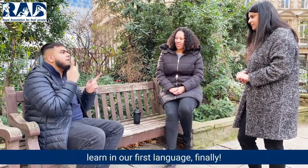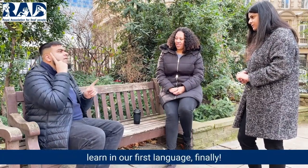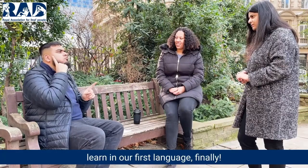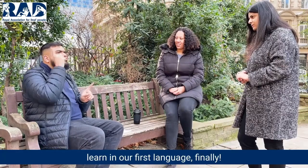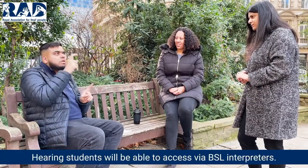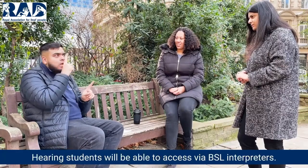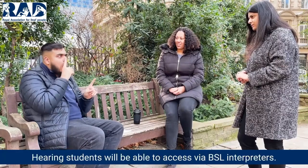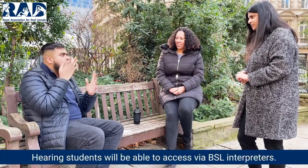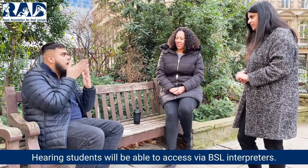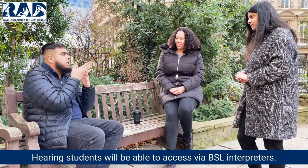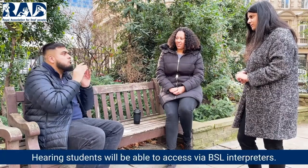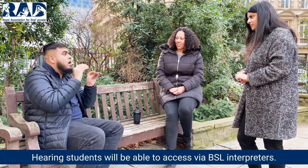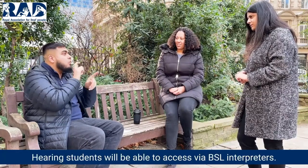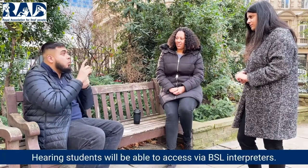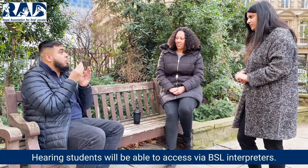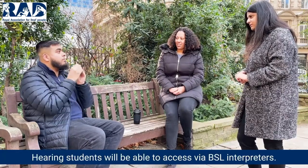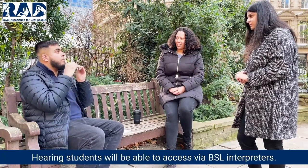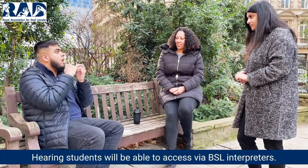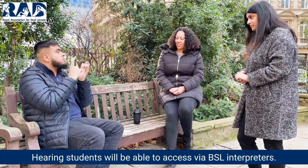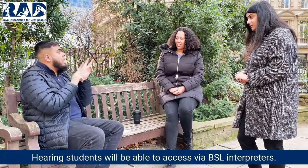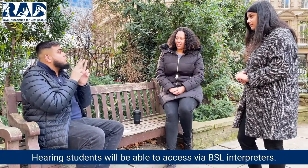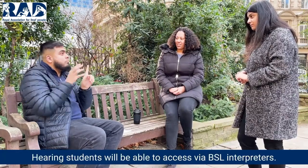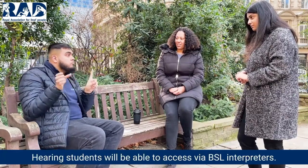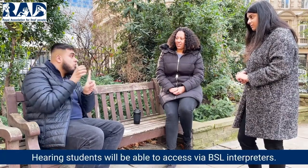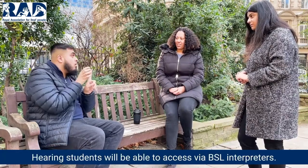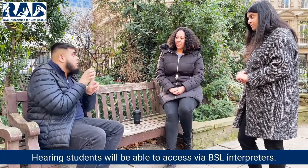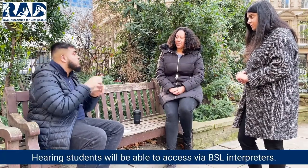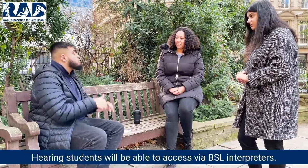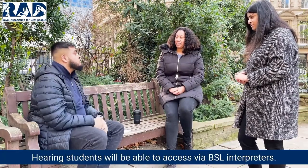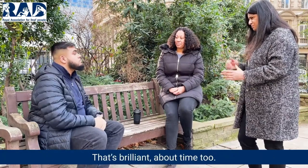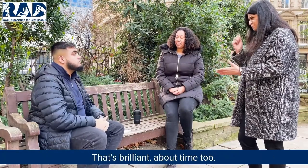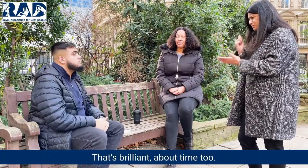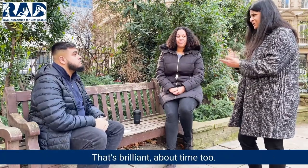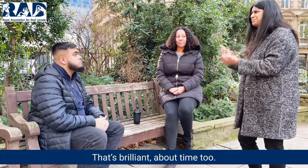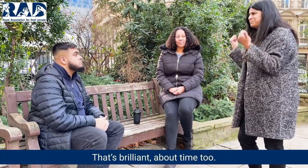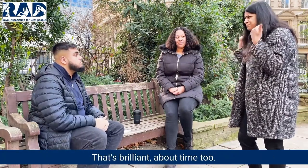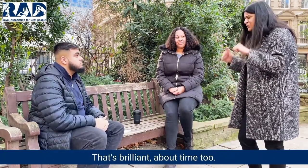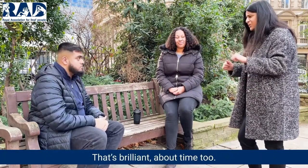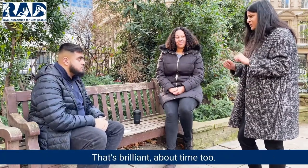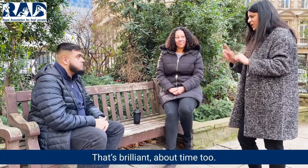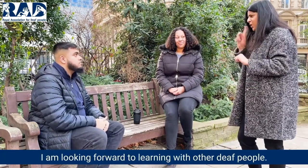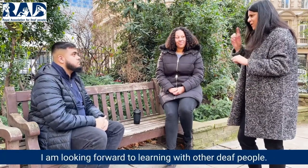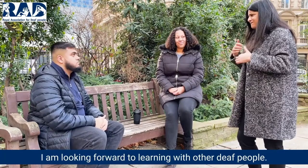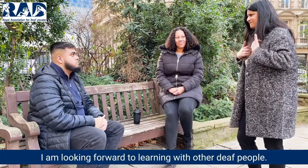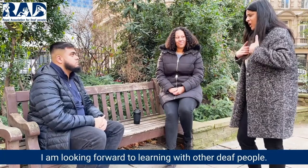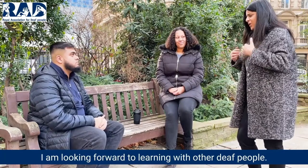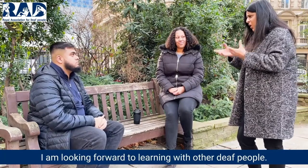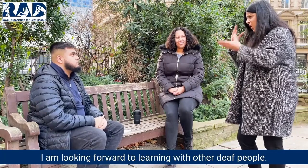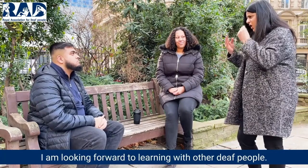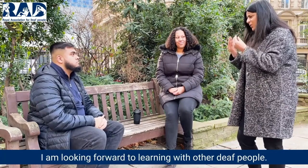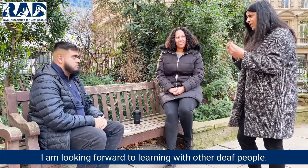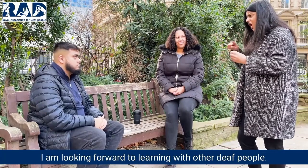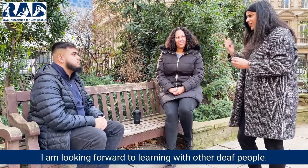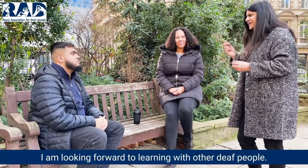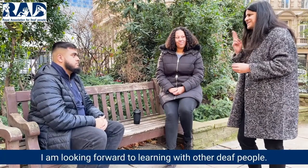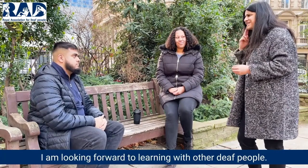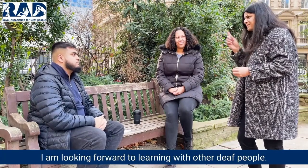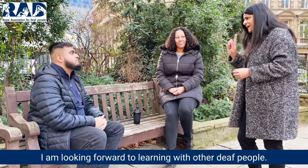learn in our first language. Finally, hearing students will be able to access via BSL interpreters. That's brilliant! About time too. I'm looking forward to